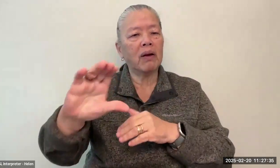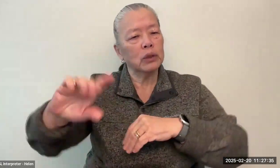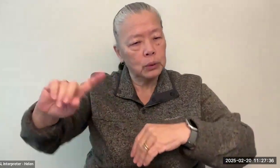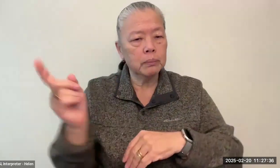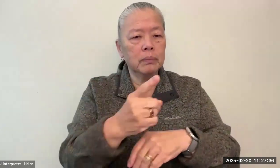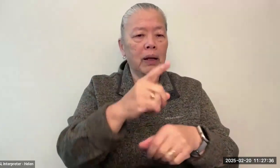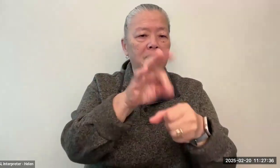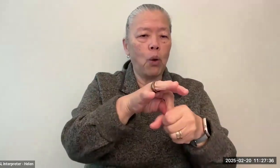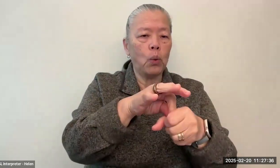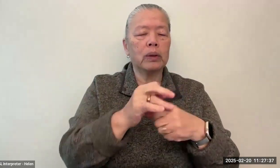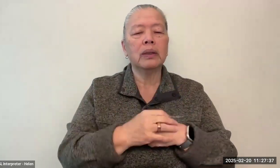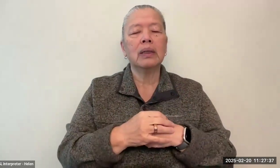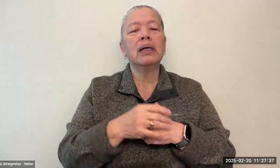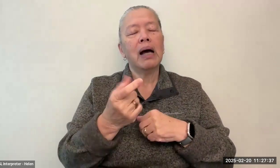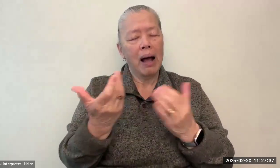be available at